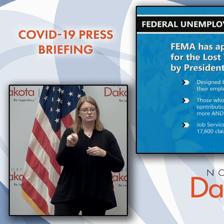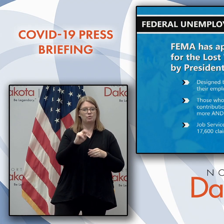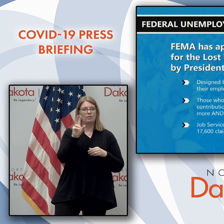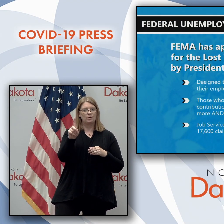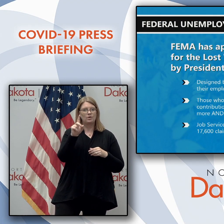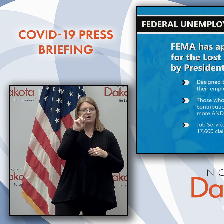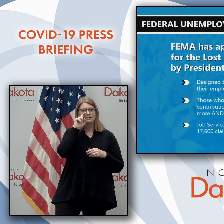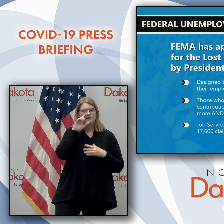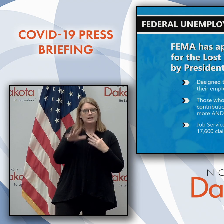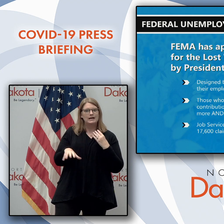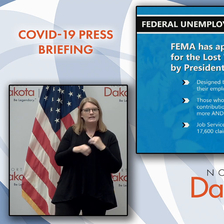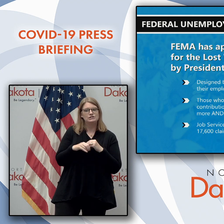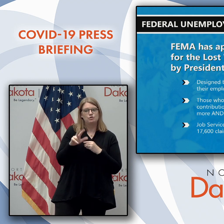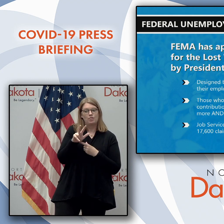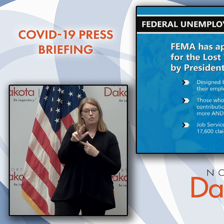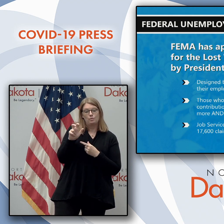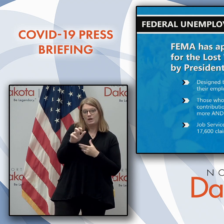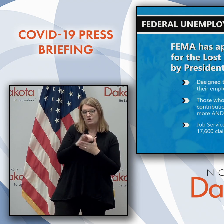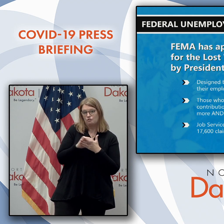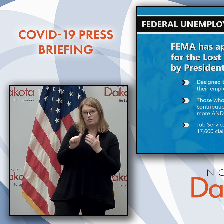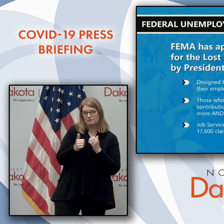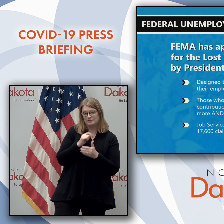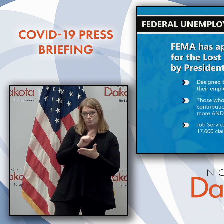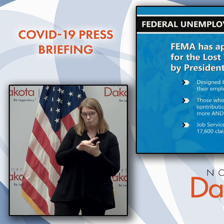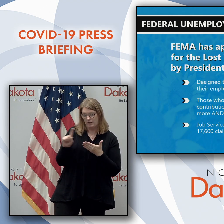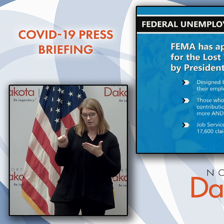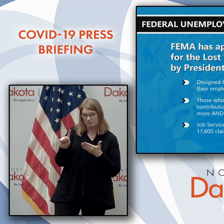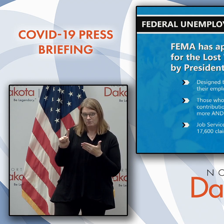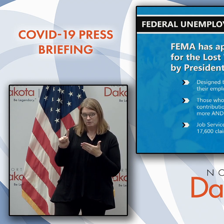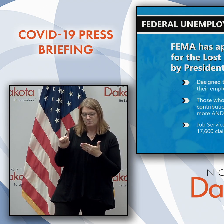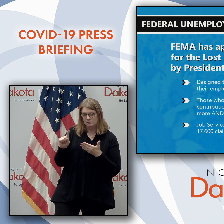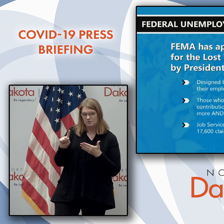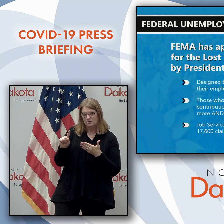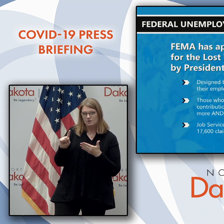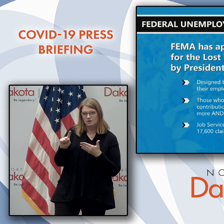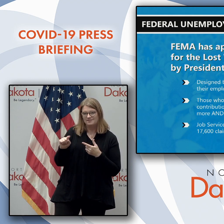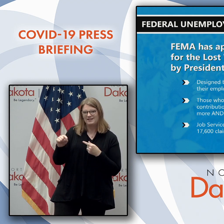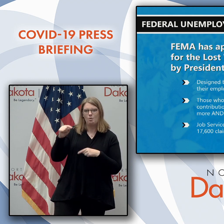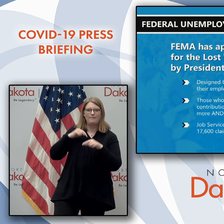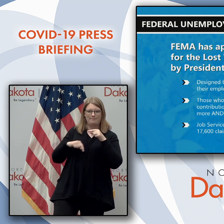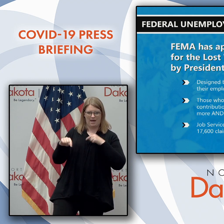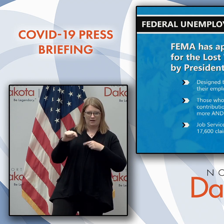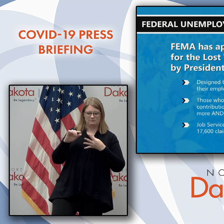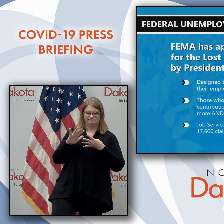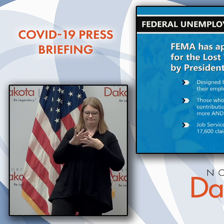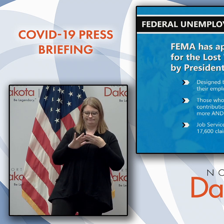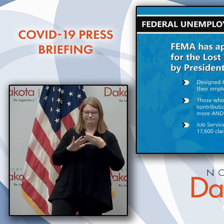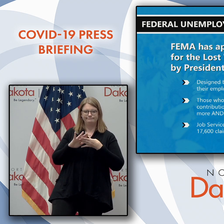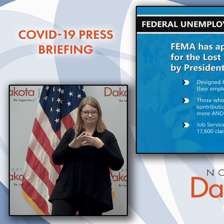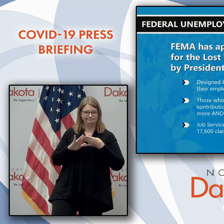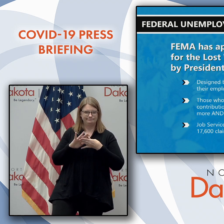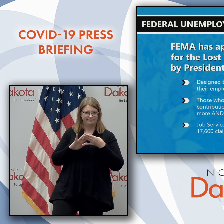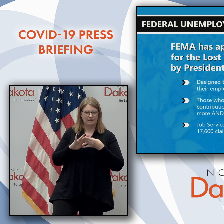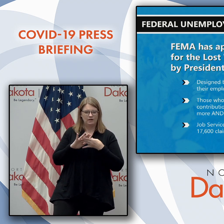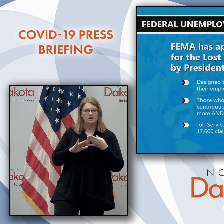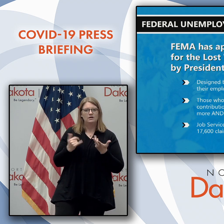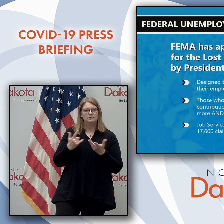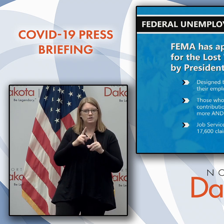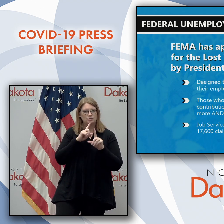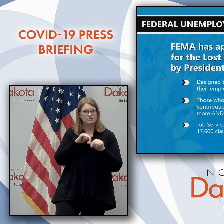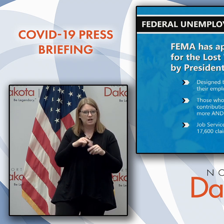provide an additional $300 per week to retroactively to North Dakotans unemployed as a result